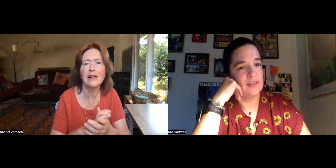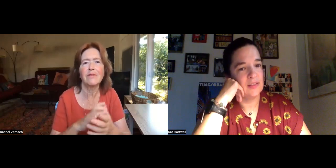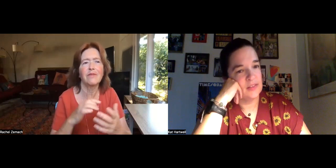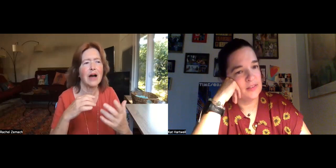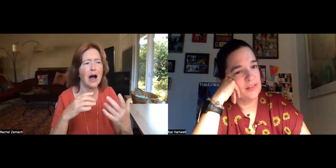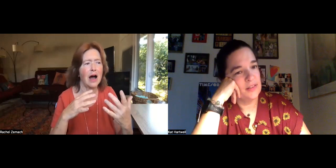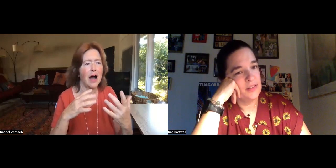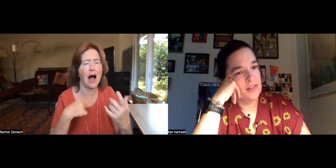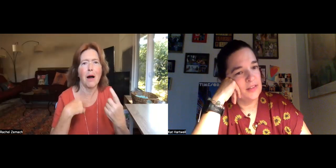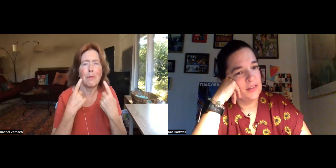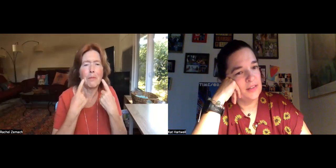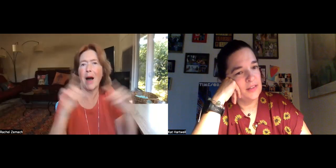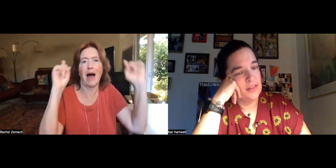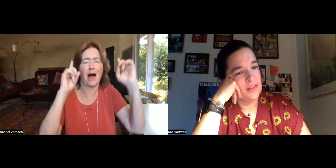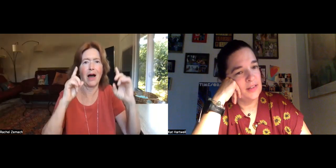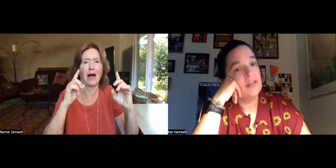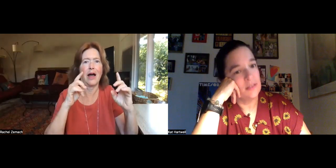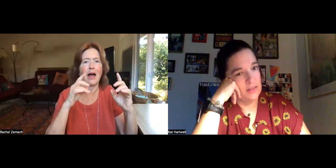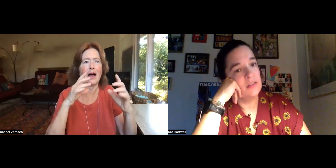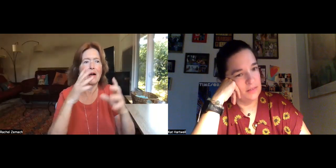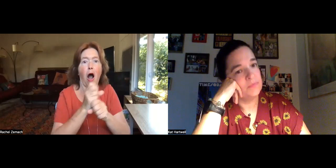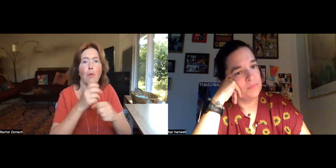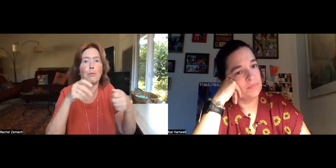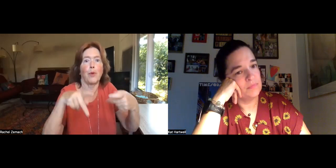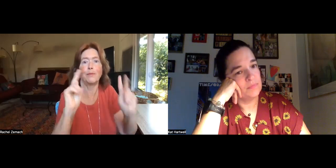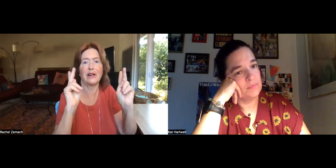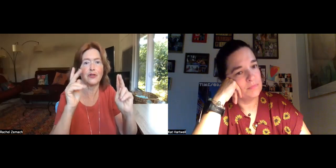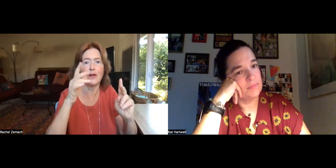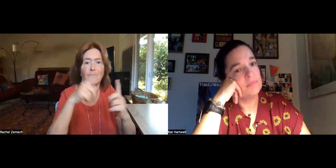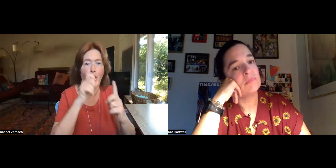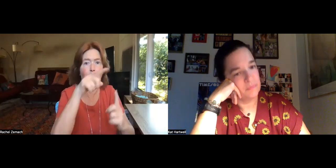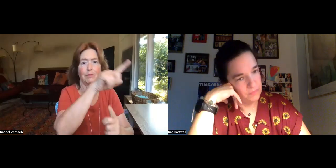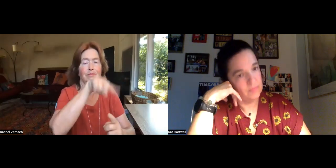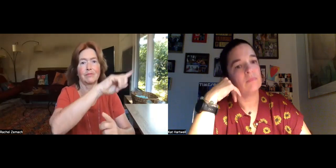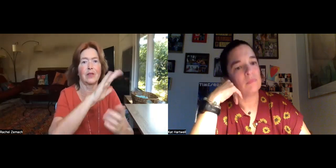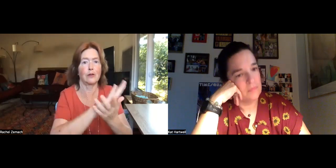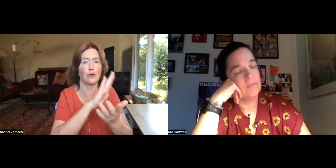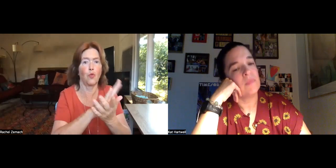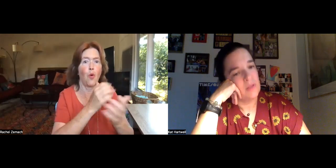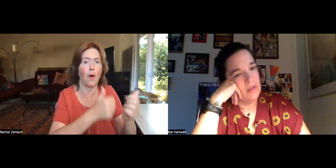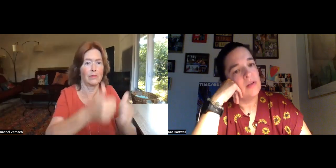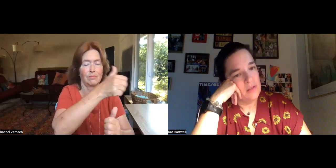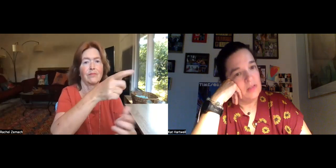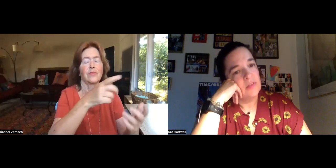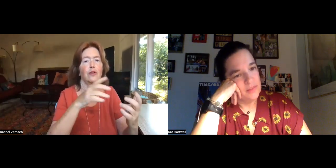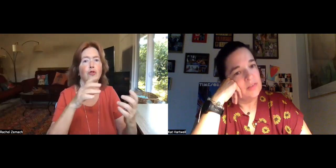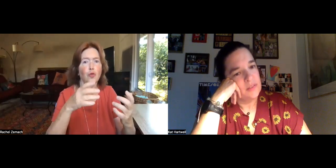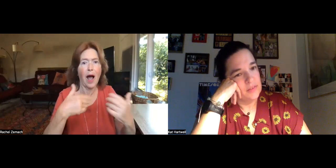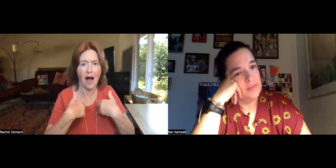Believe by the permission from school to have